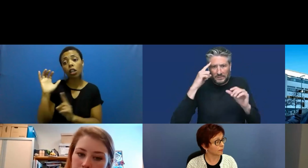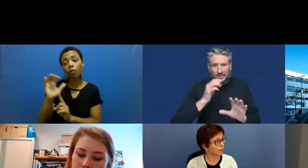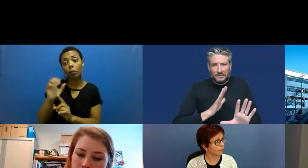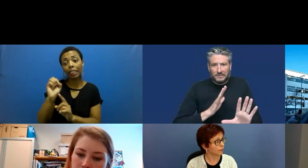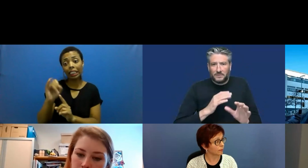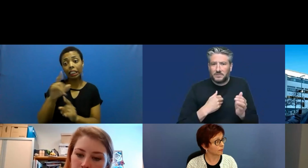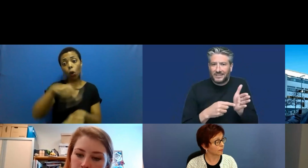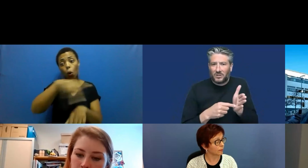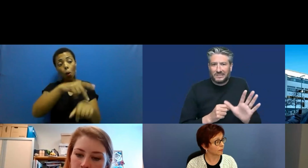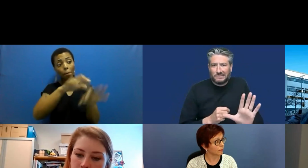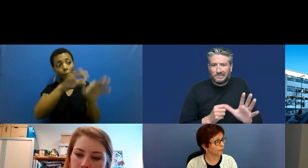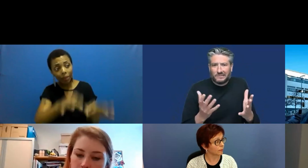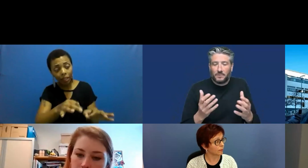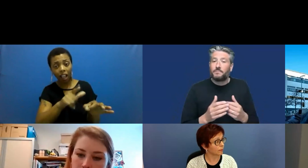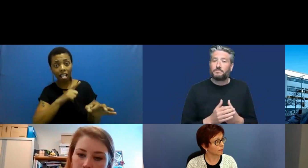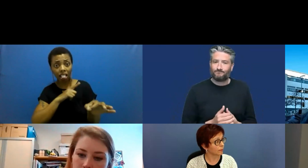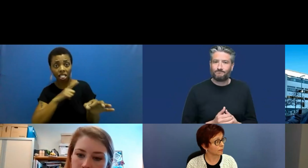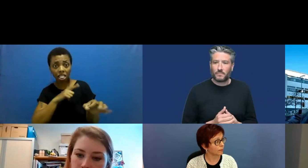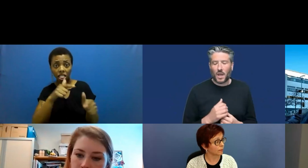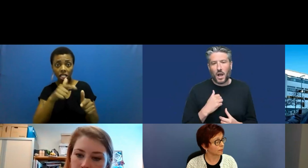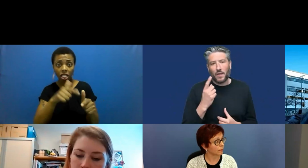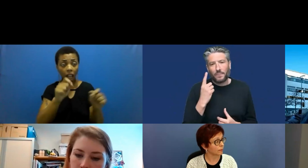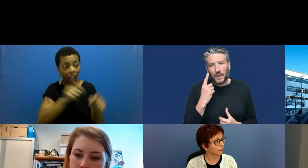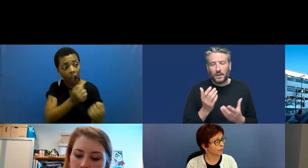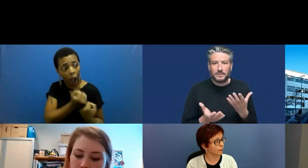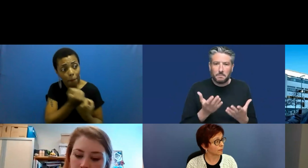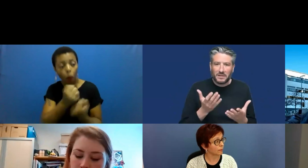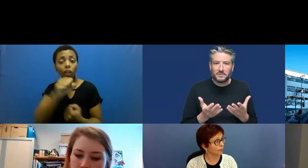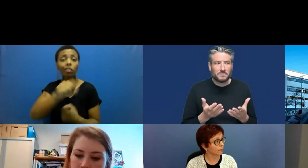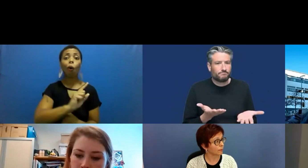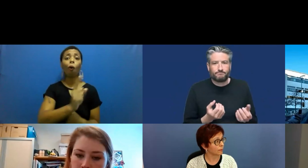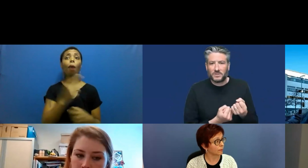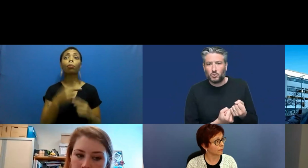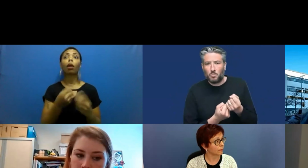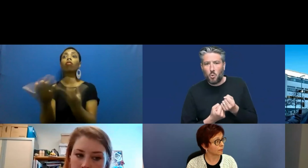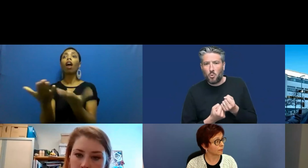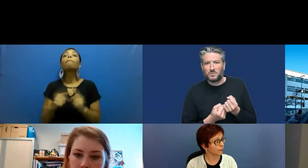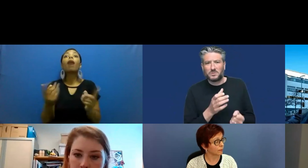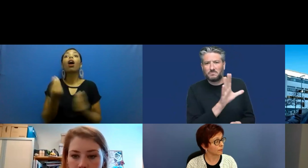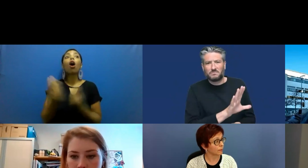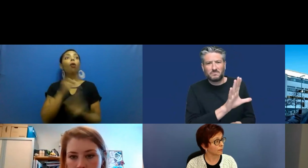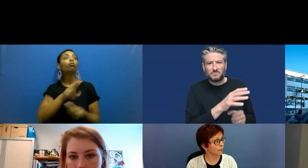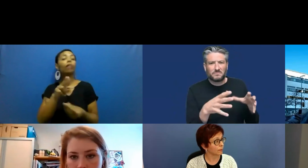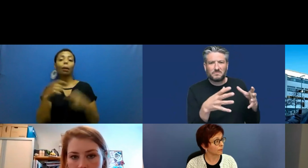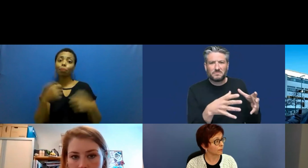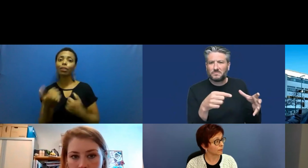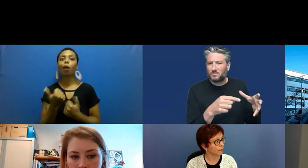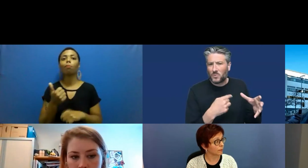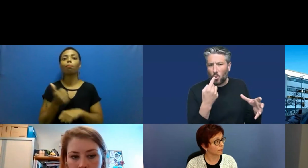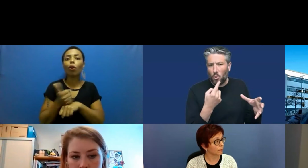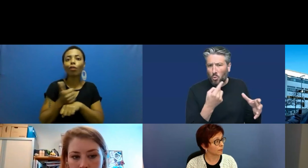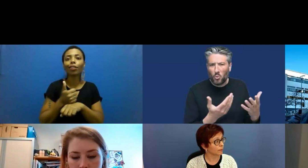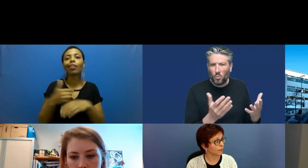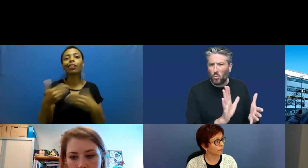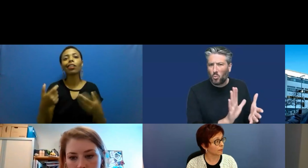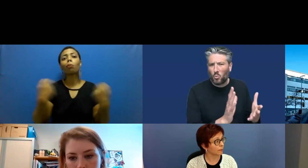which organization you're supported by, is that professionals do not always have the complete knowledge